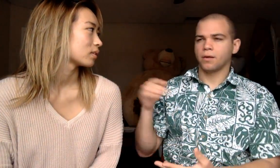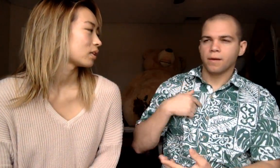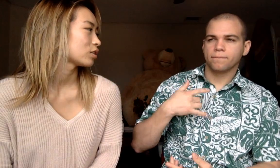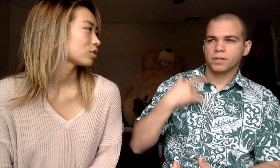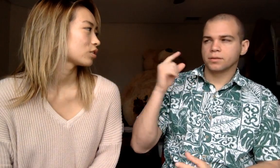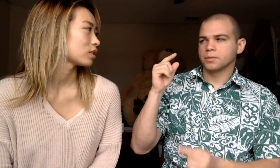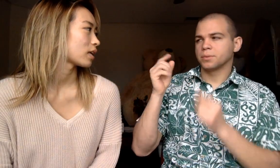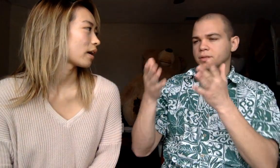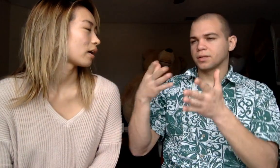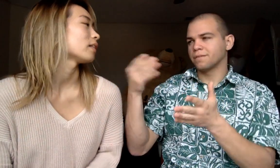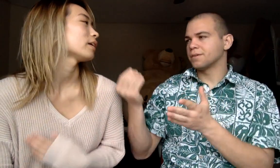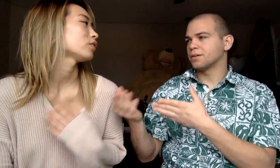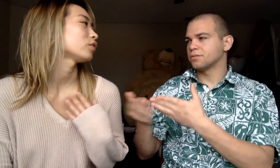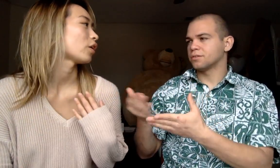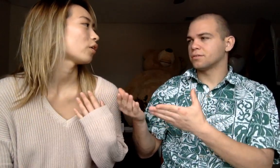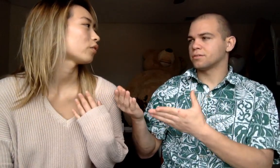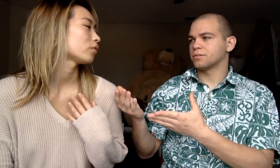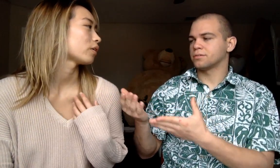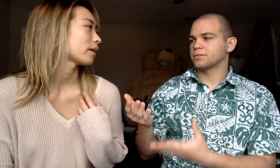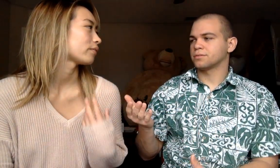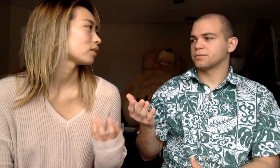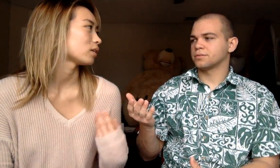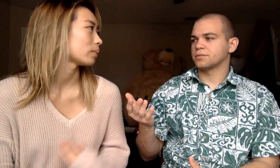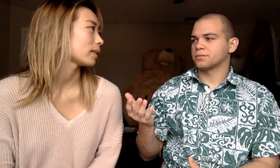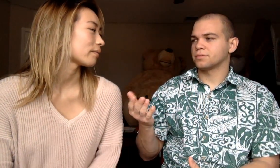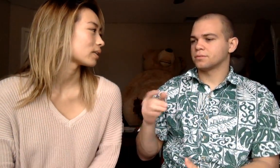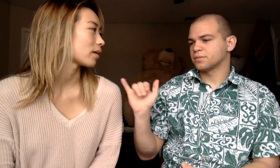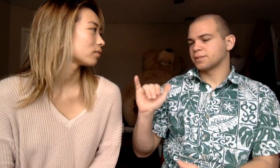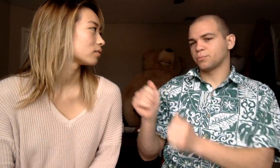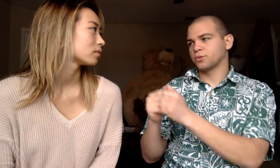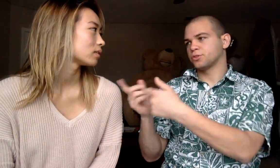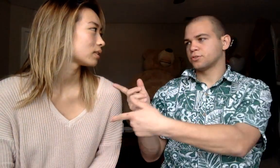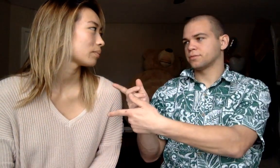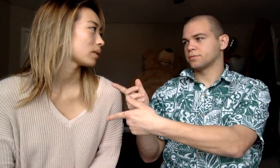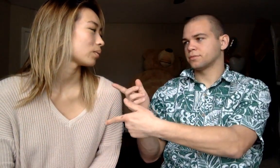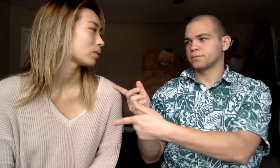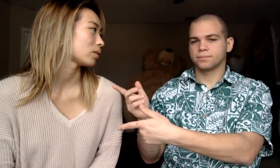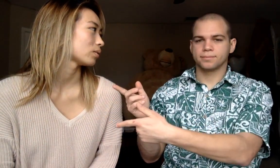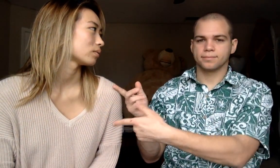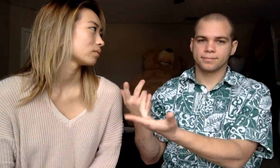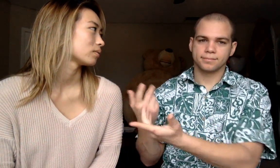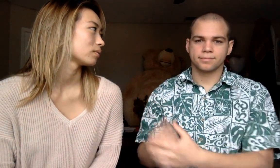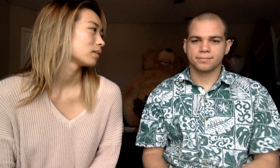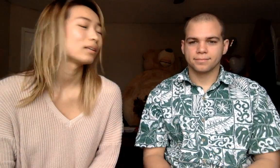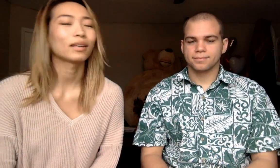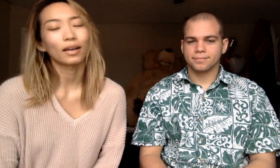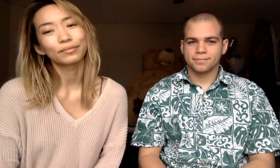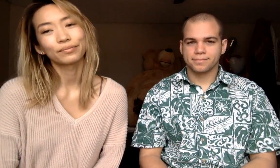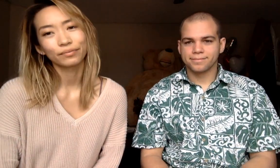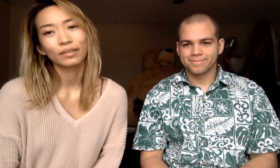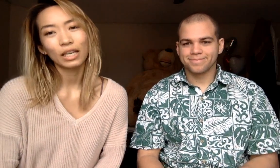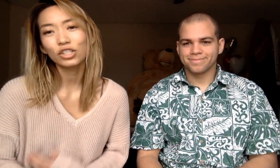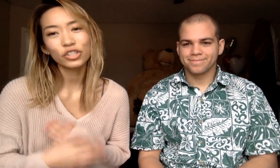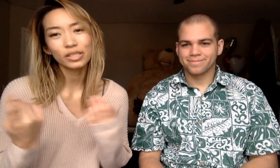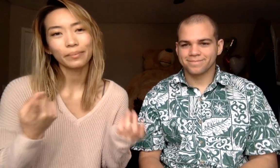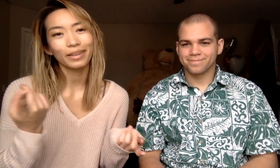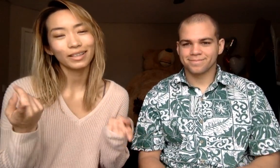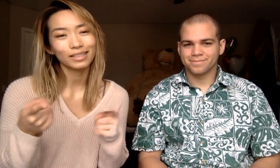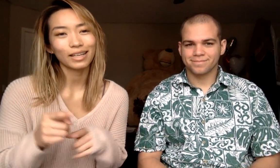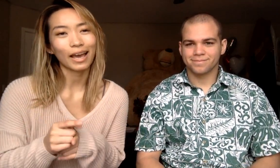It's just, I'll let you know I feel a little bit left out. Same thing with you. Yeah, it's just something that's gonna